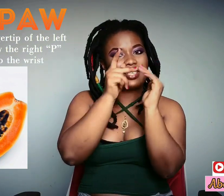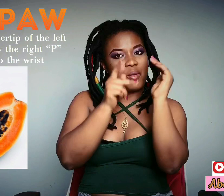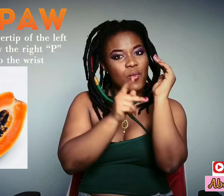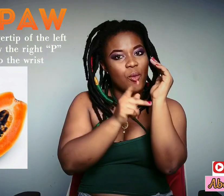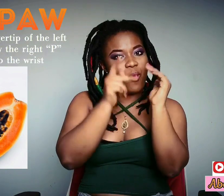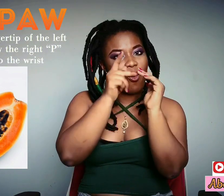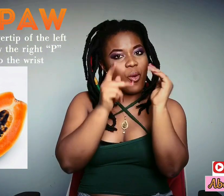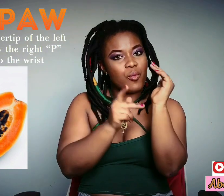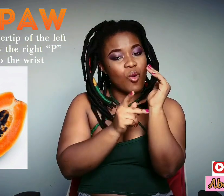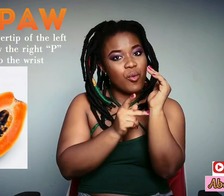right pawpaw